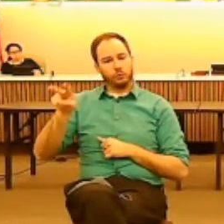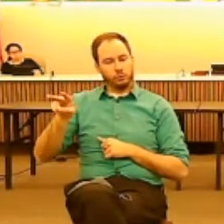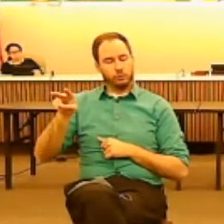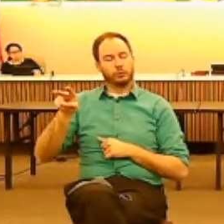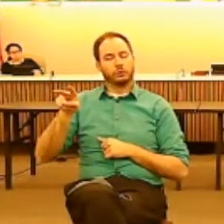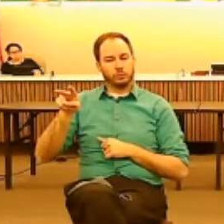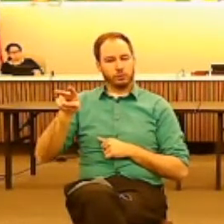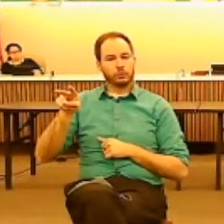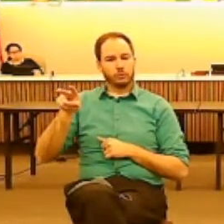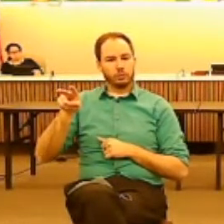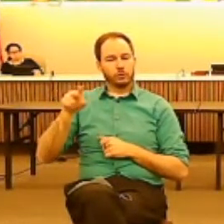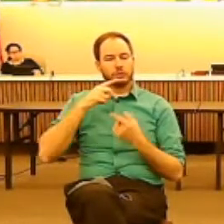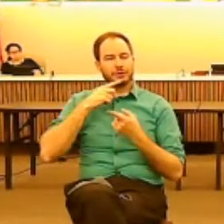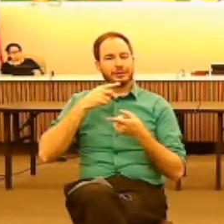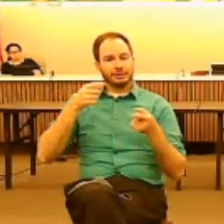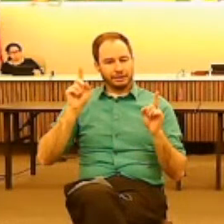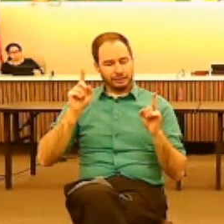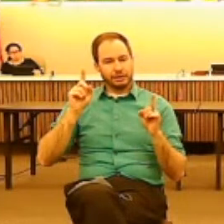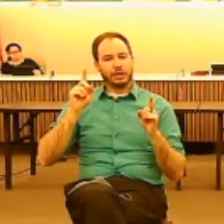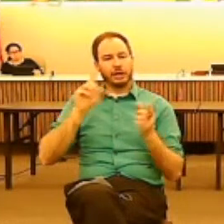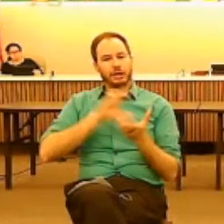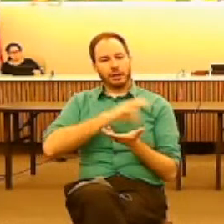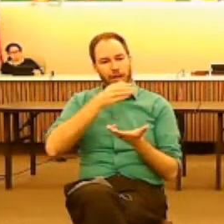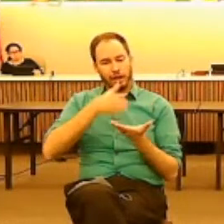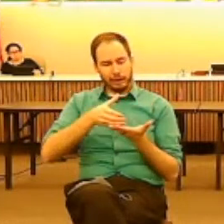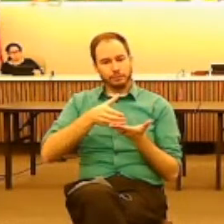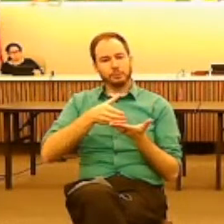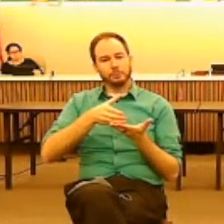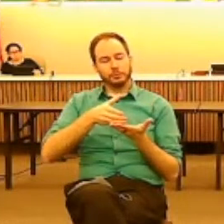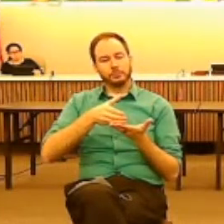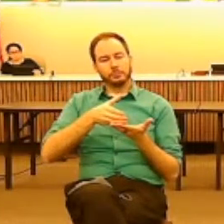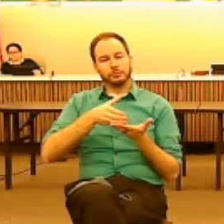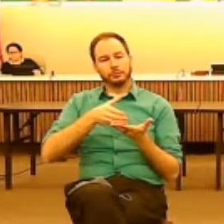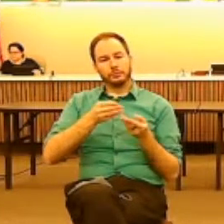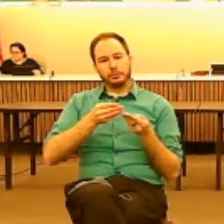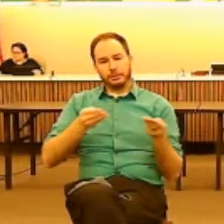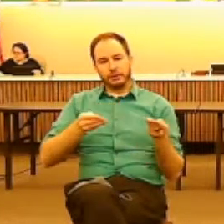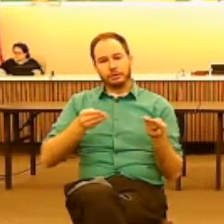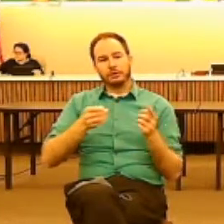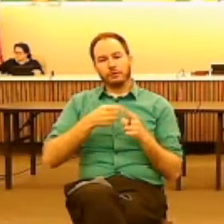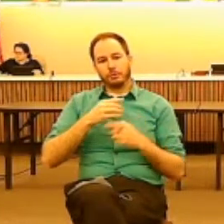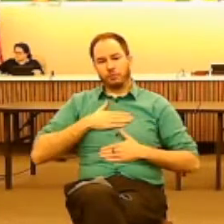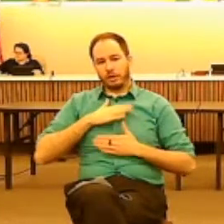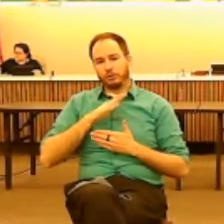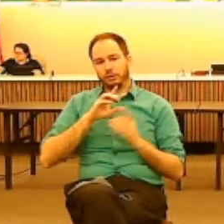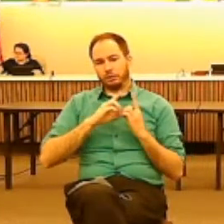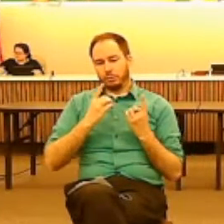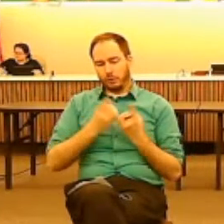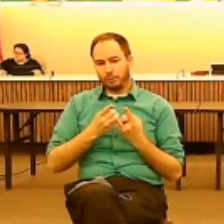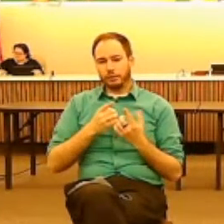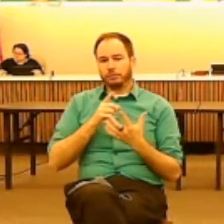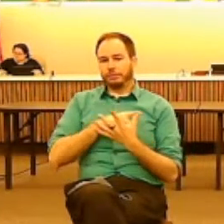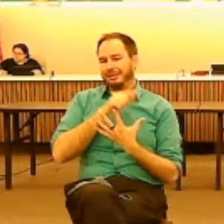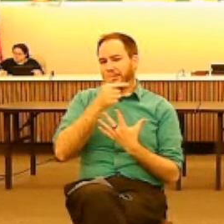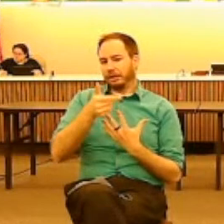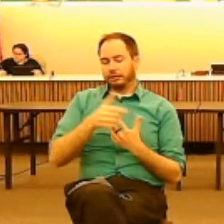10-181/2022 to declare an item surplus material from the Recreation Department.